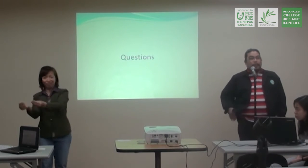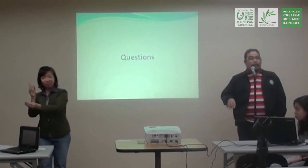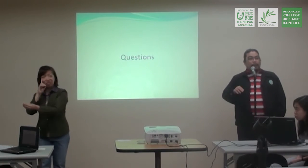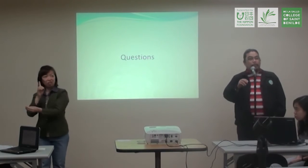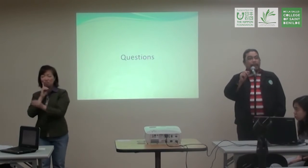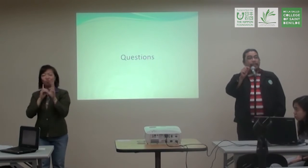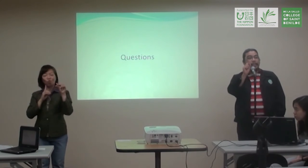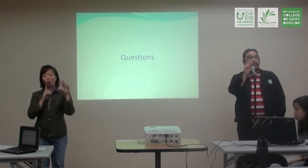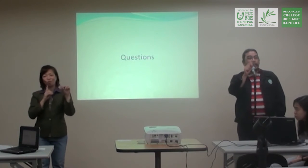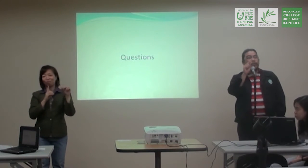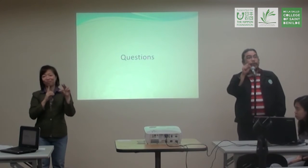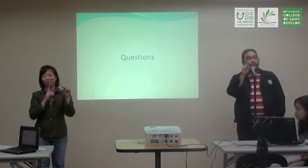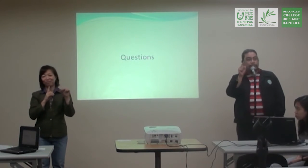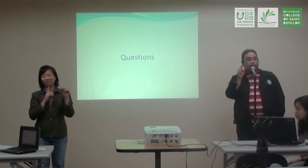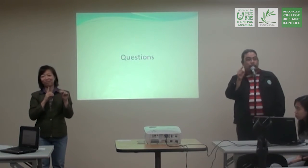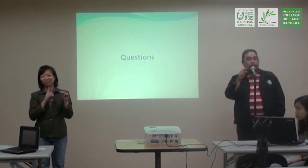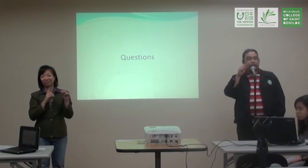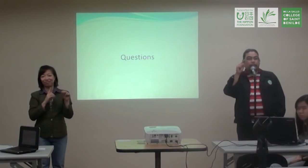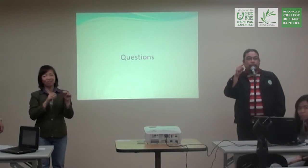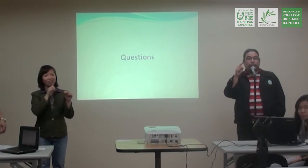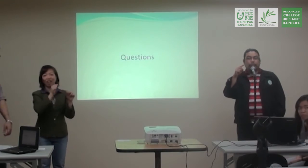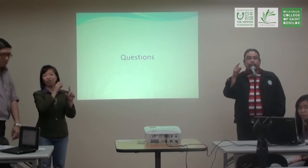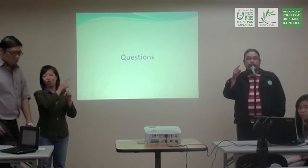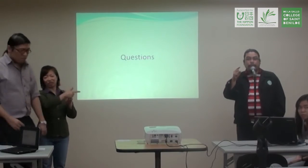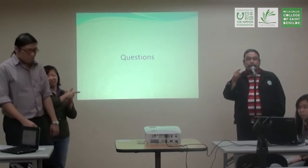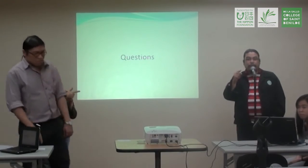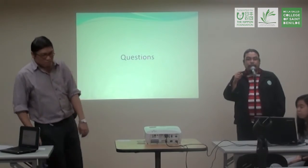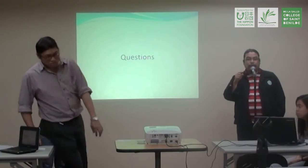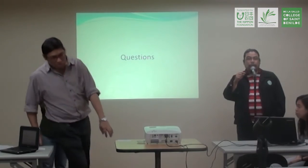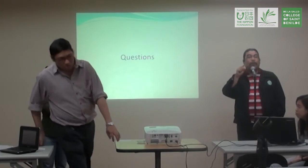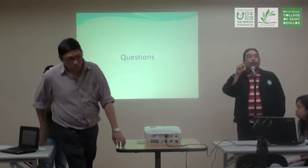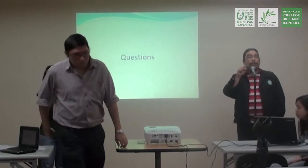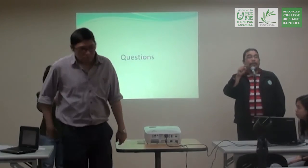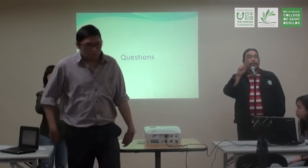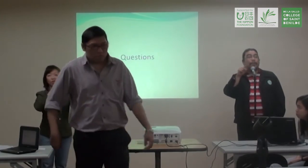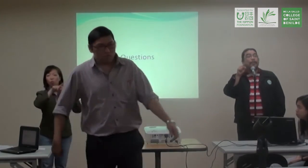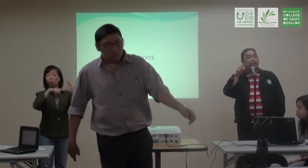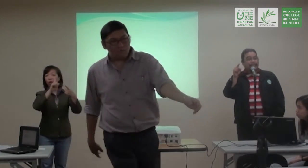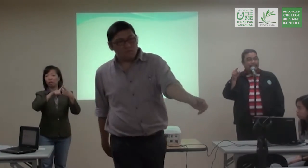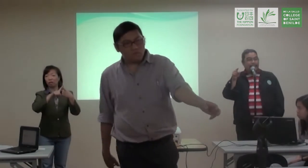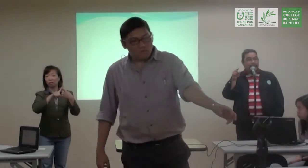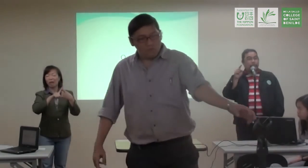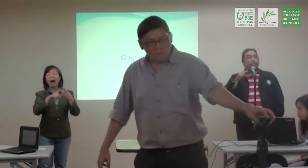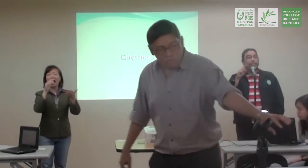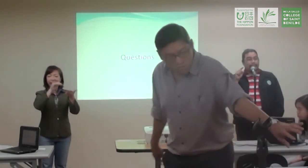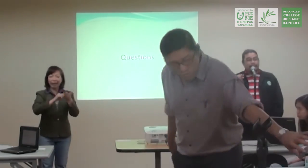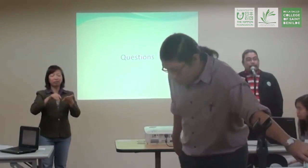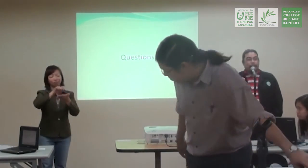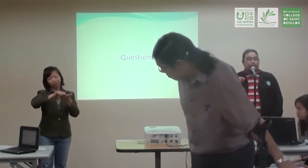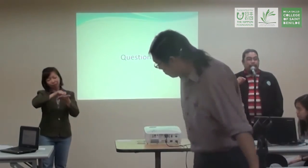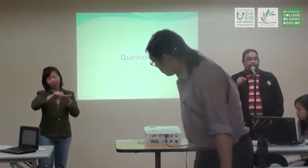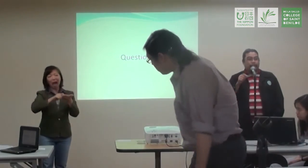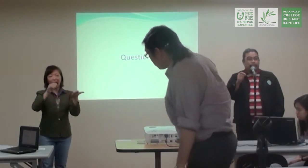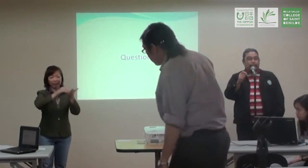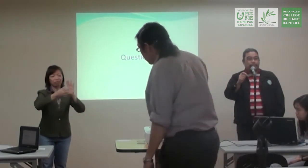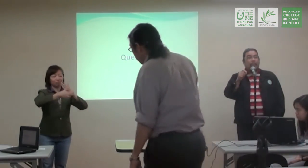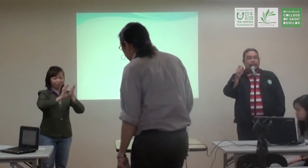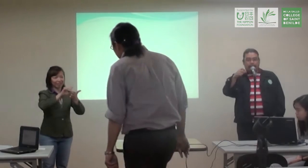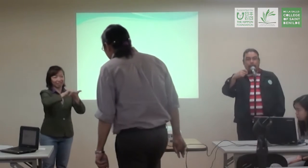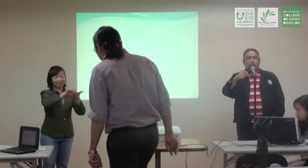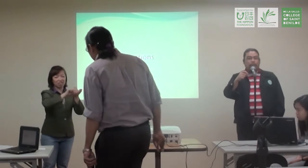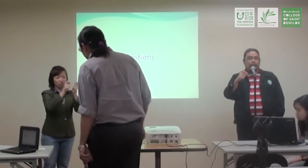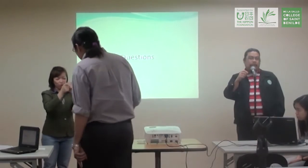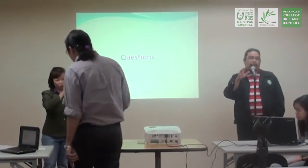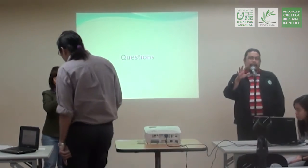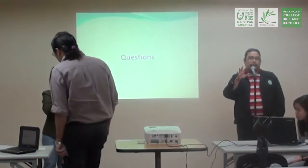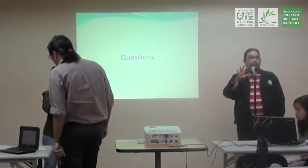deaf. I did give the original one, but it was during the phase of rewriting and doing the test accommodation. At first,